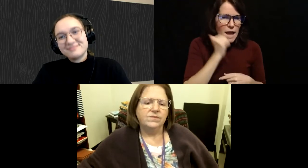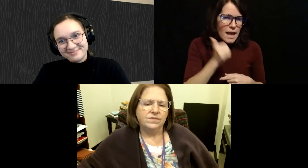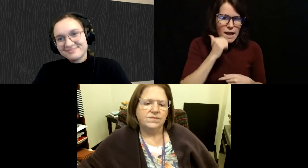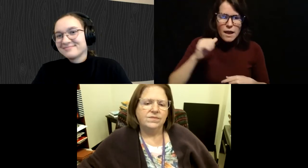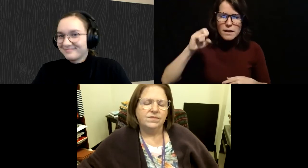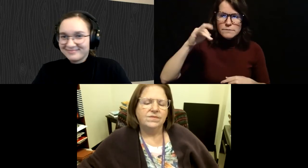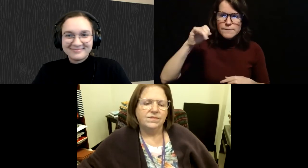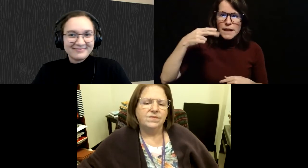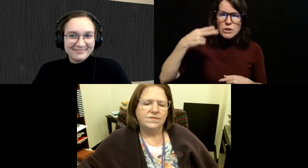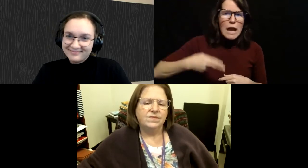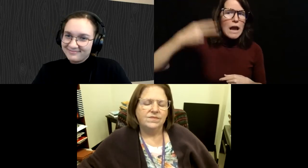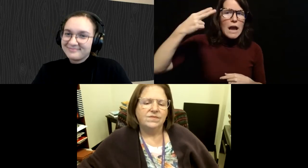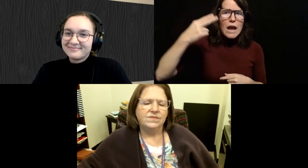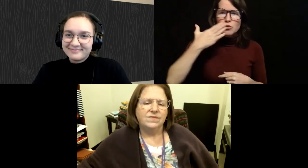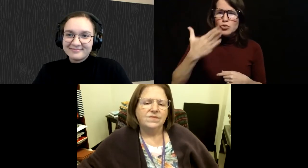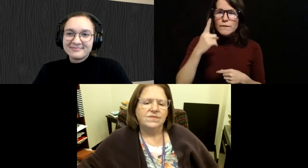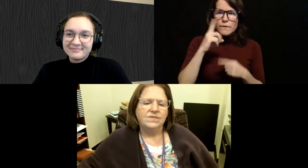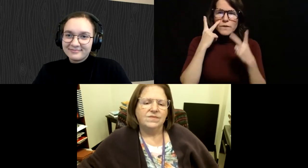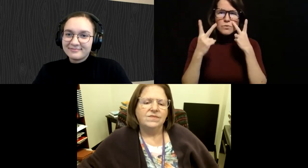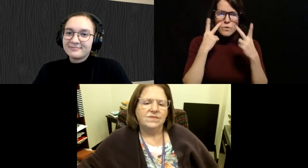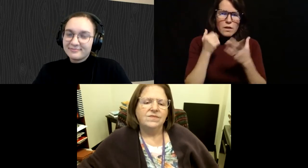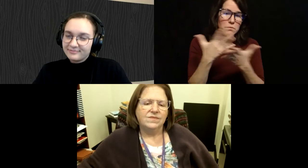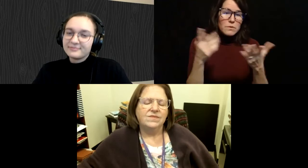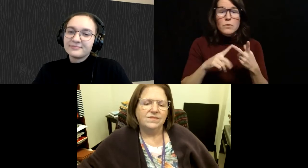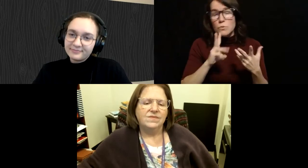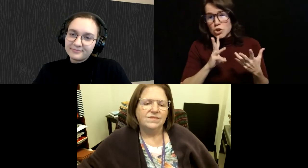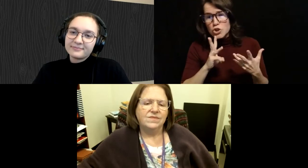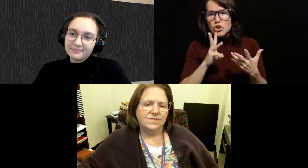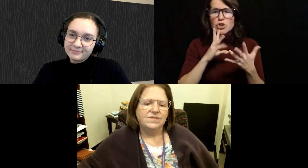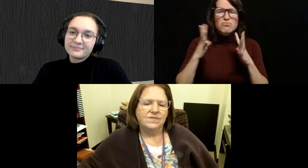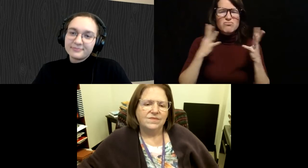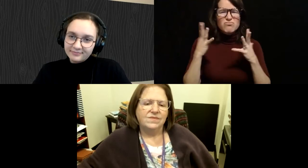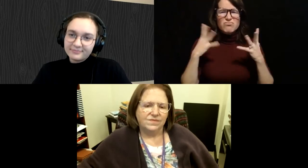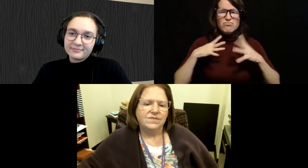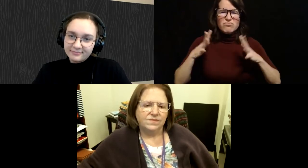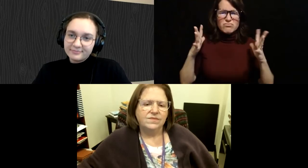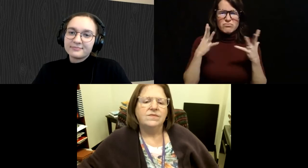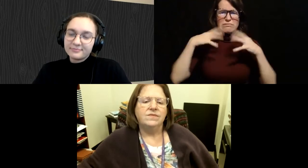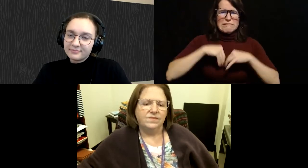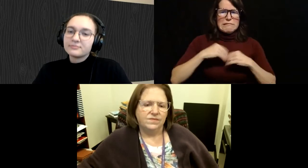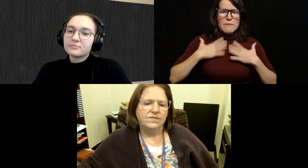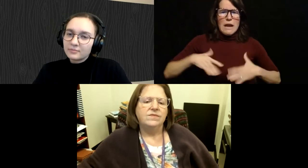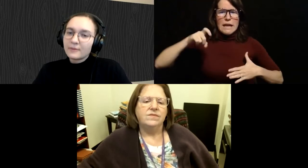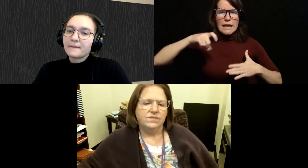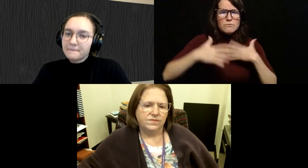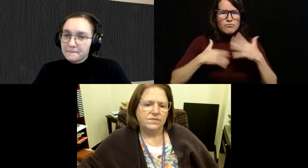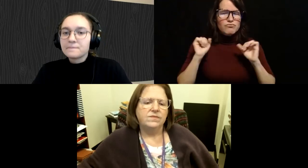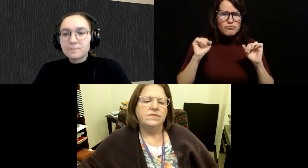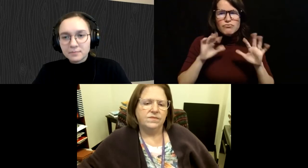it, love it, love it every single day of my life. And spinach is awesome for eye health. Of course, water is as well. And your